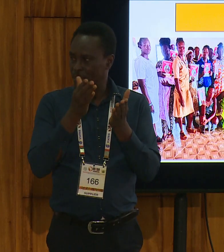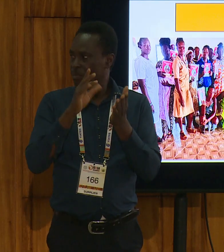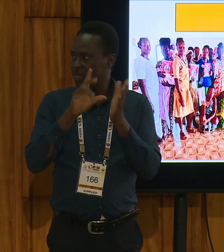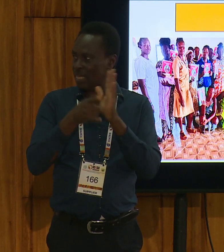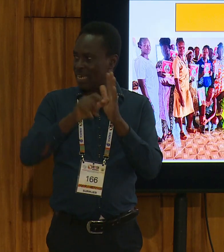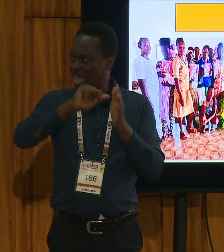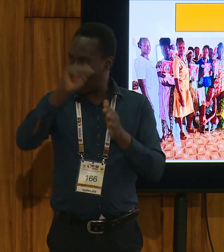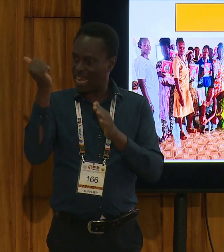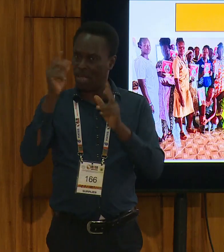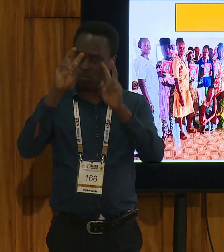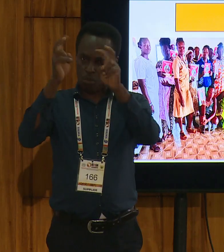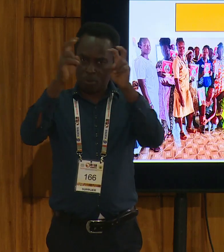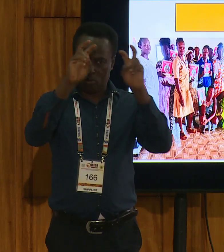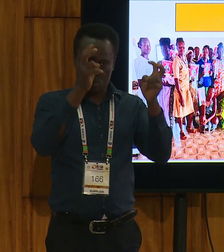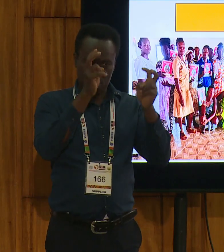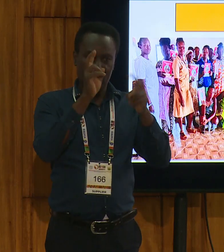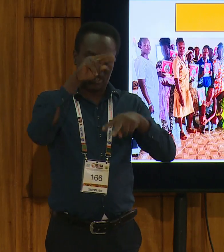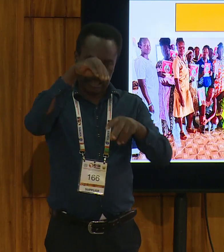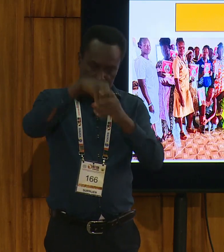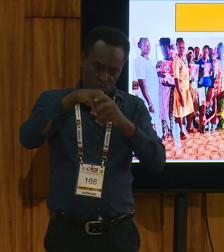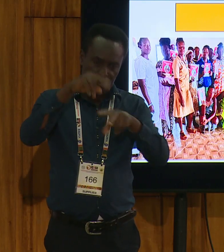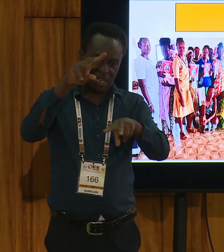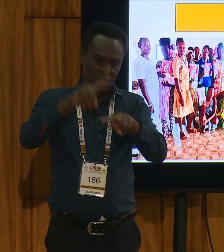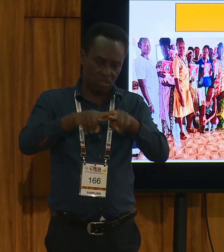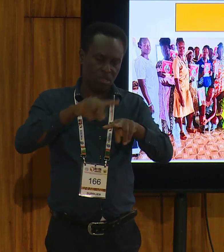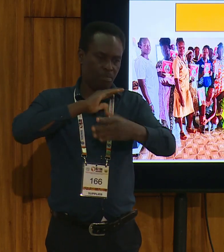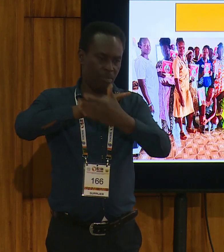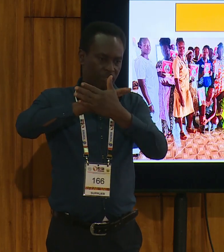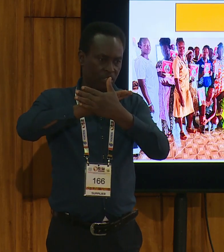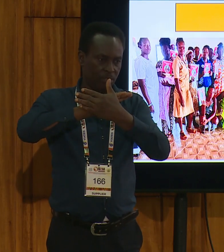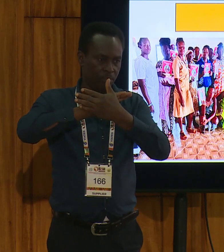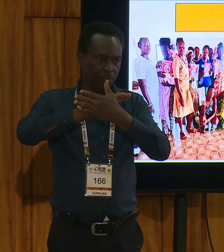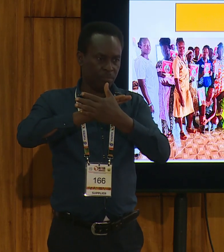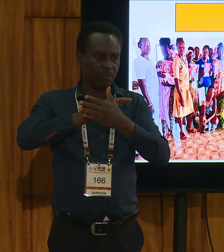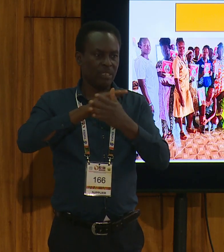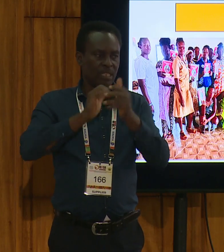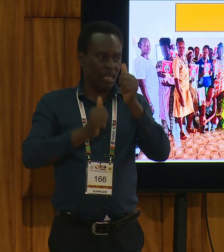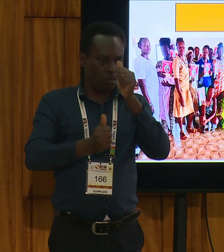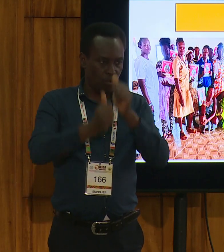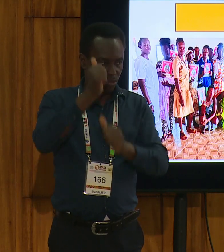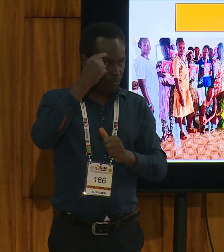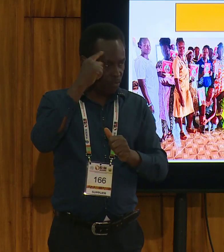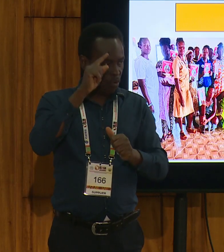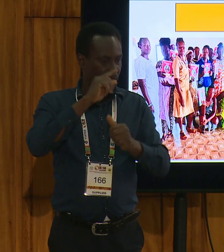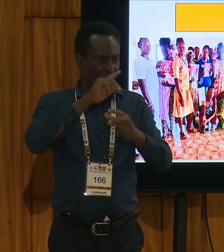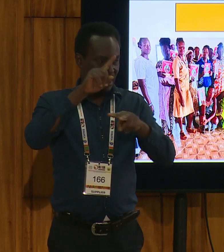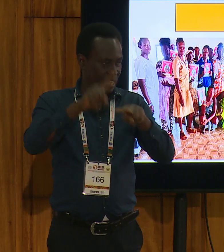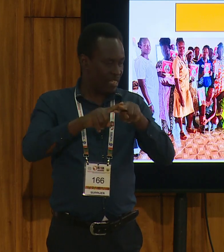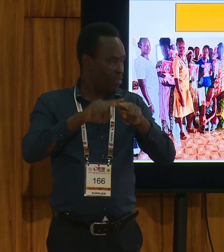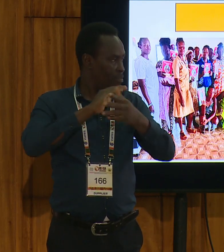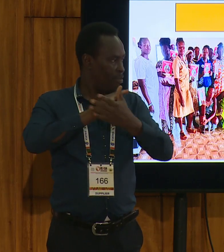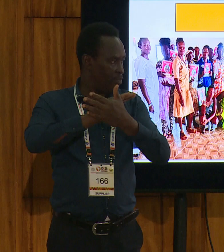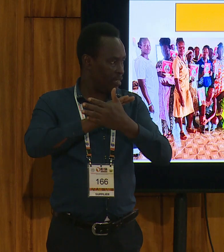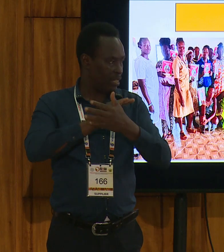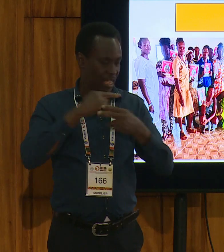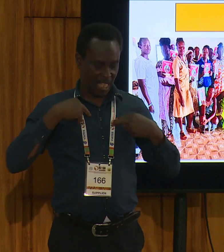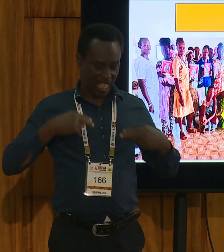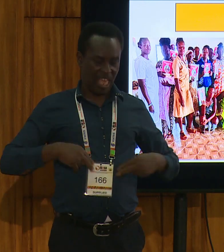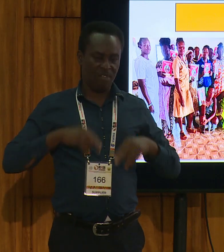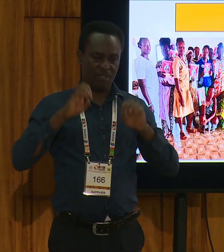topics, including HIV prevention. And mostly for HIV prevention here is health